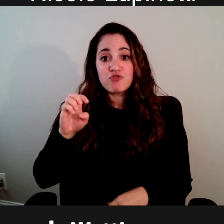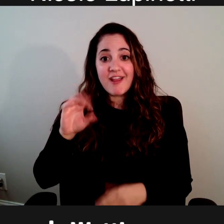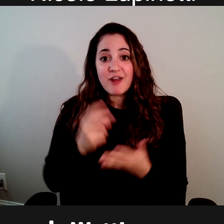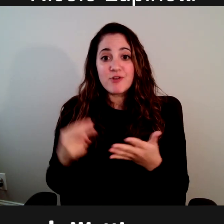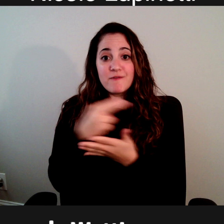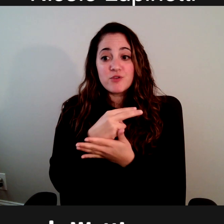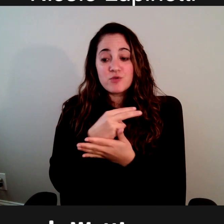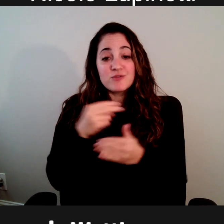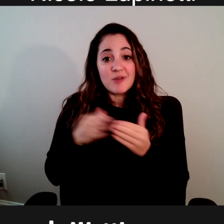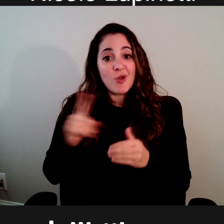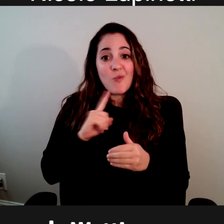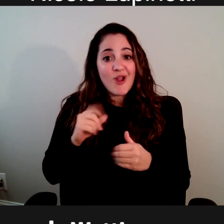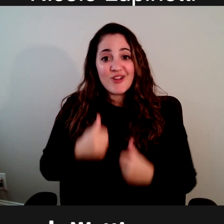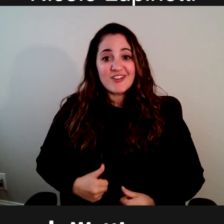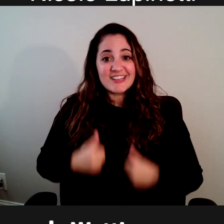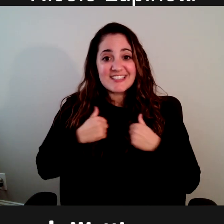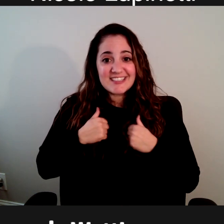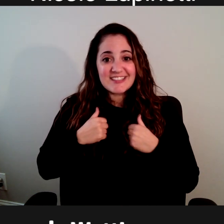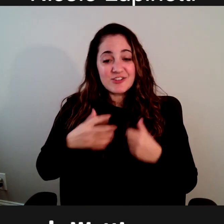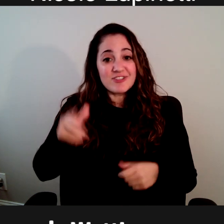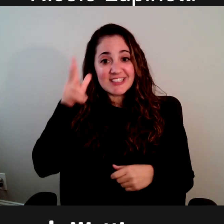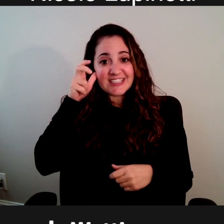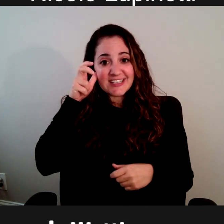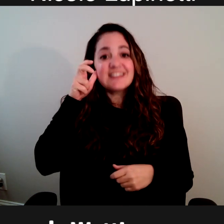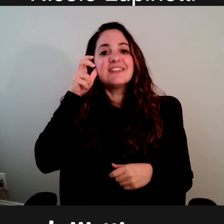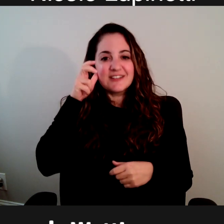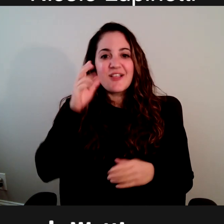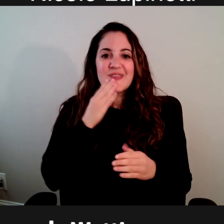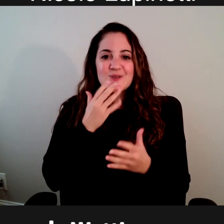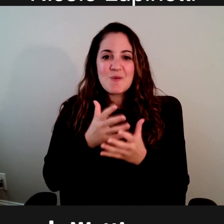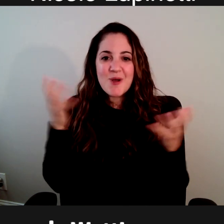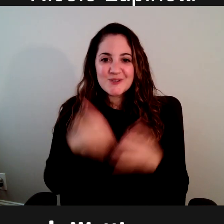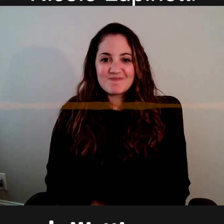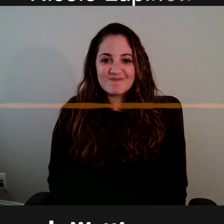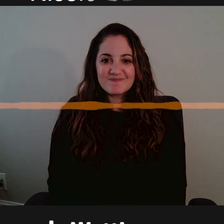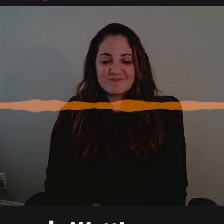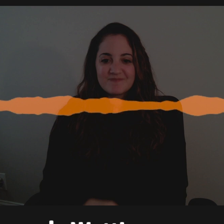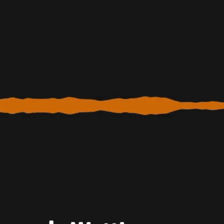rate and review wherever you're listening to this podcast. Thank you so much.